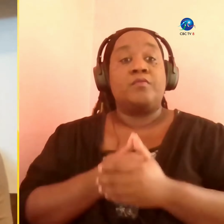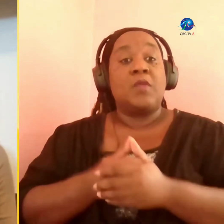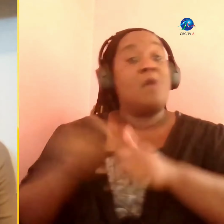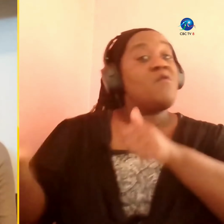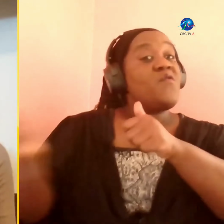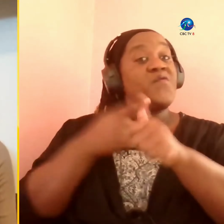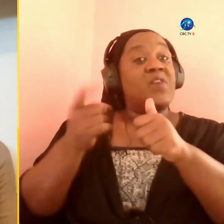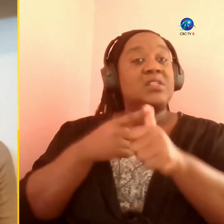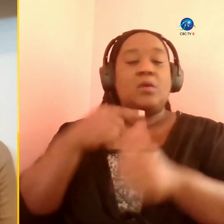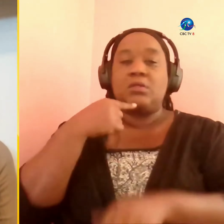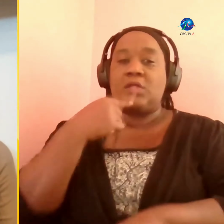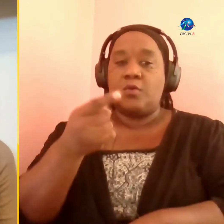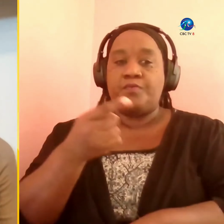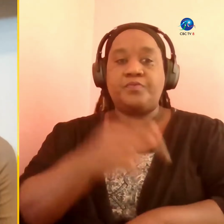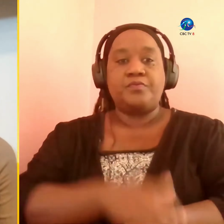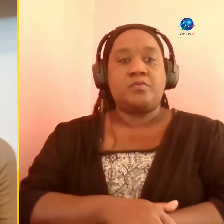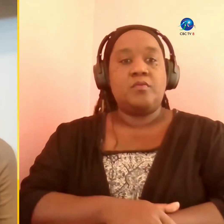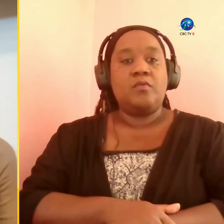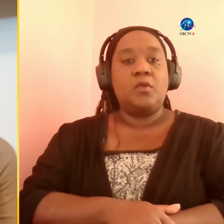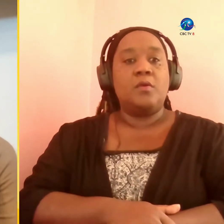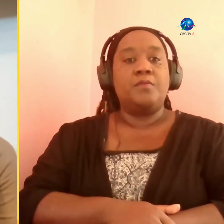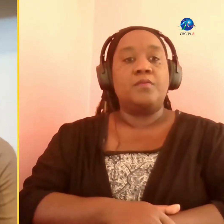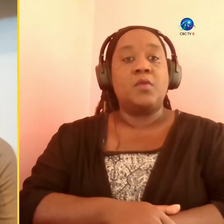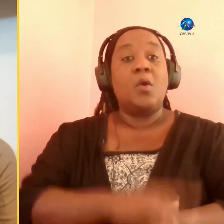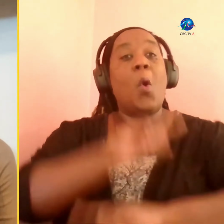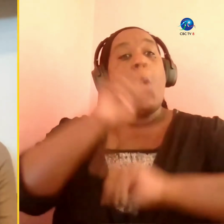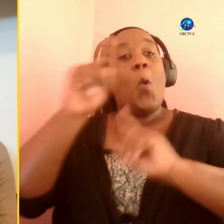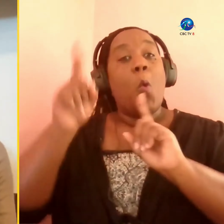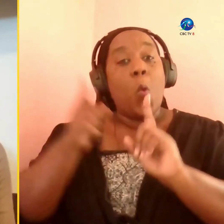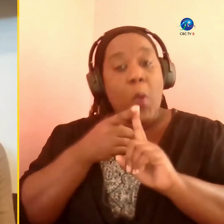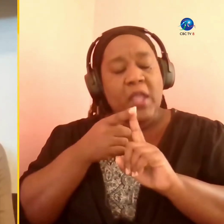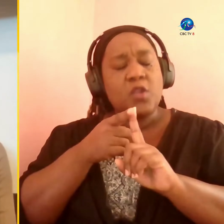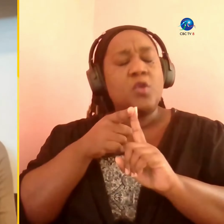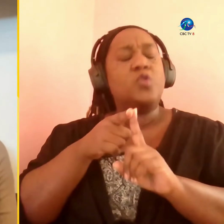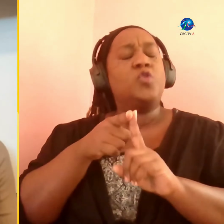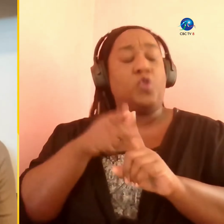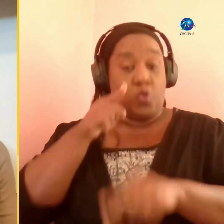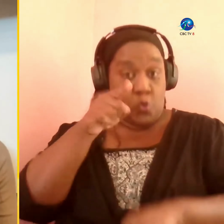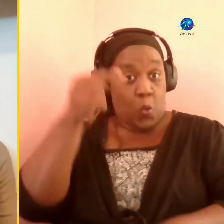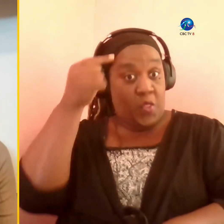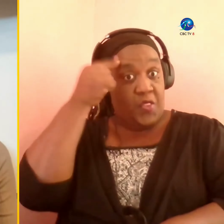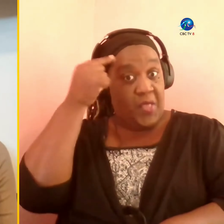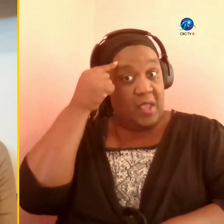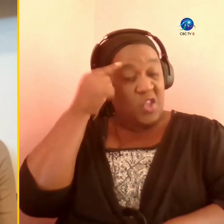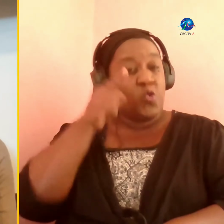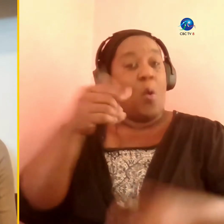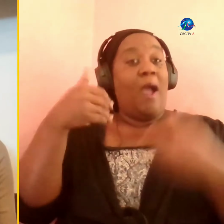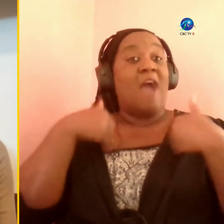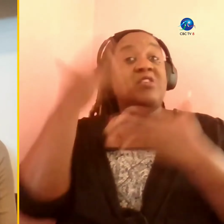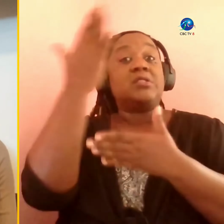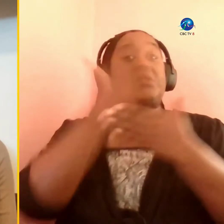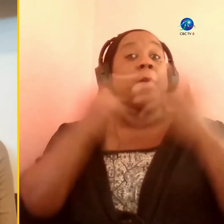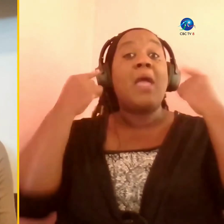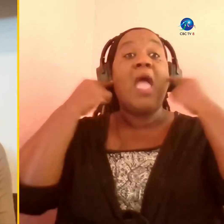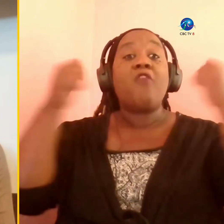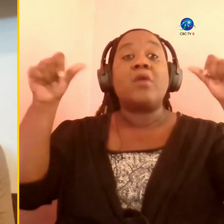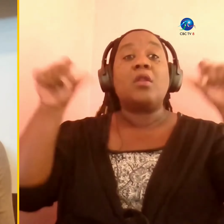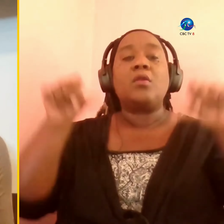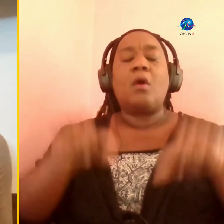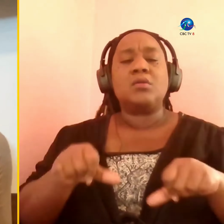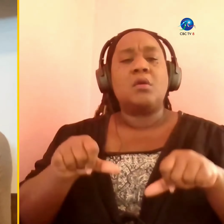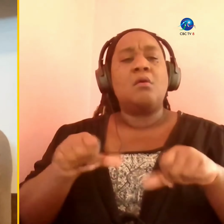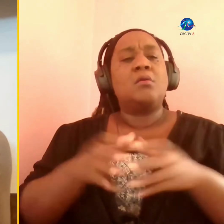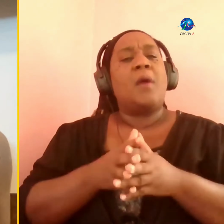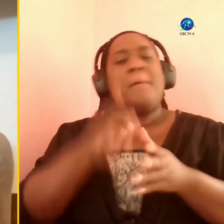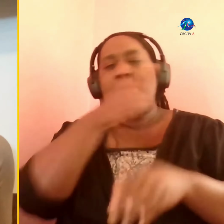personally talking to individuals who think that they may some degree of hearing loss, because a lot of times persons